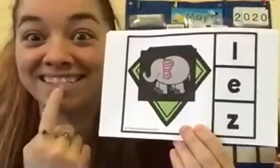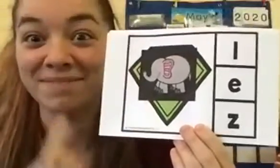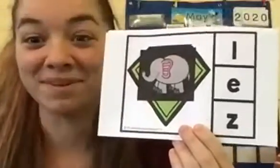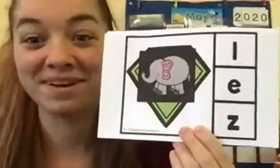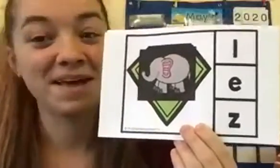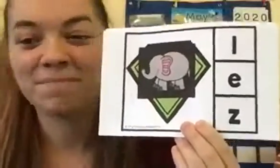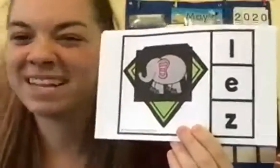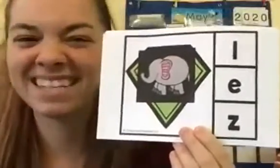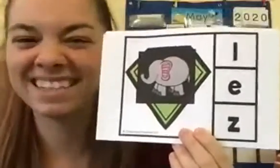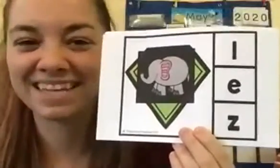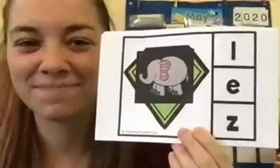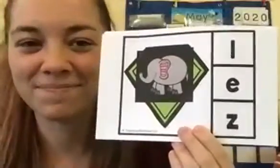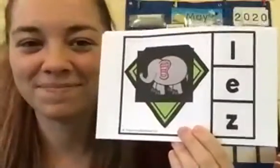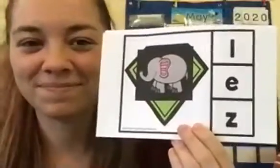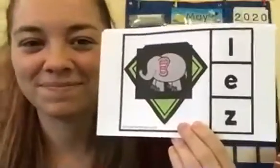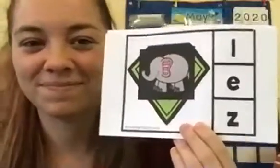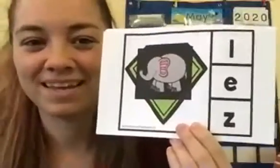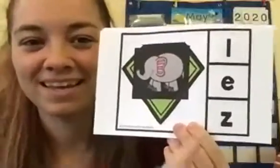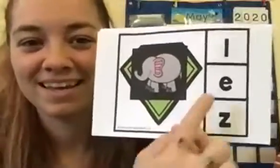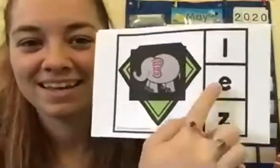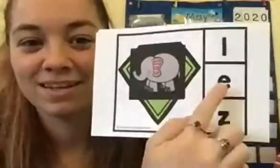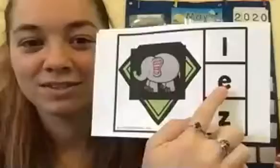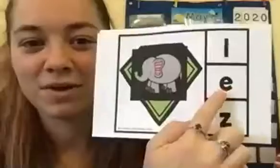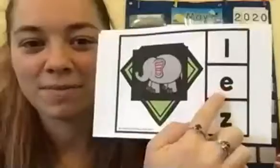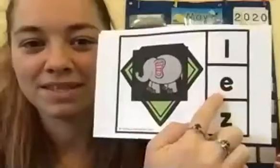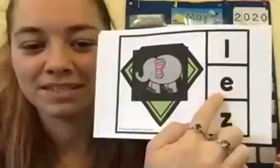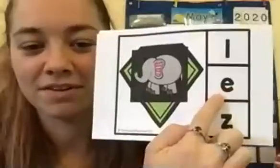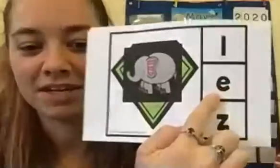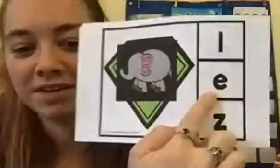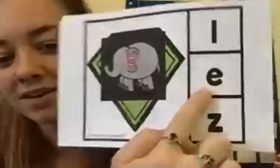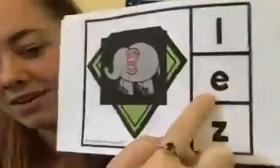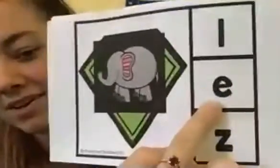similar, but it's not the same. So how about this letter here?